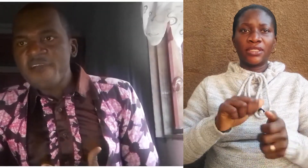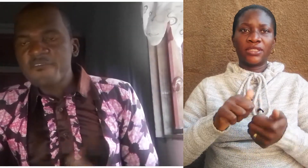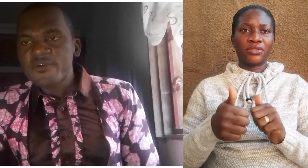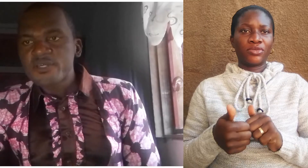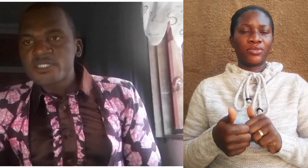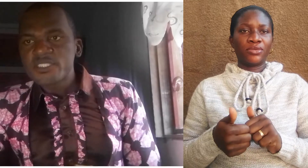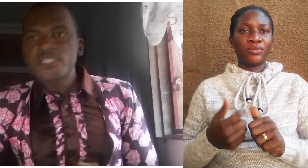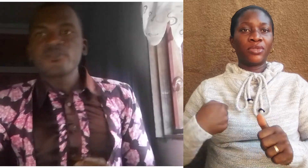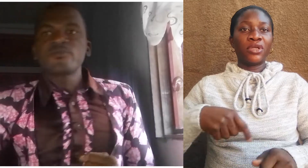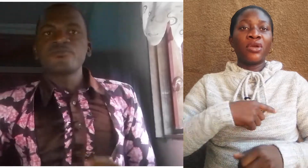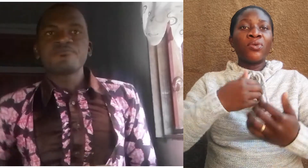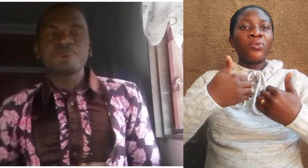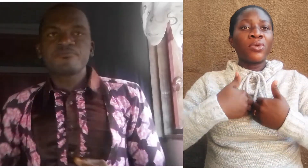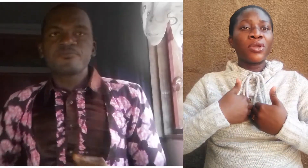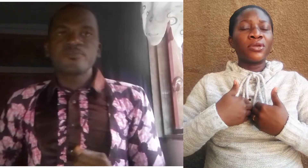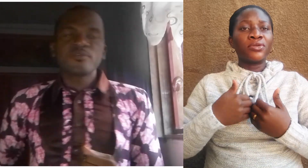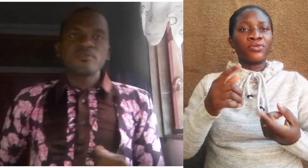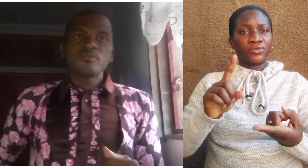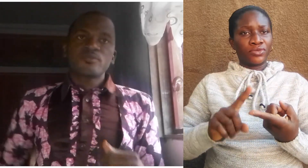we have to